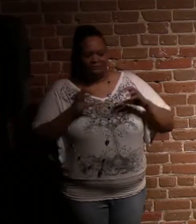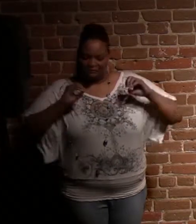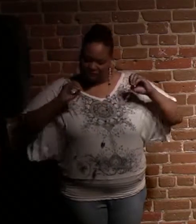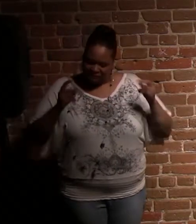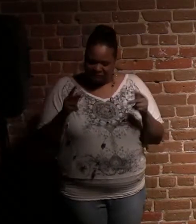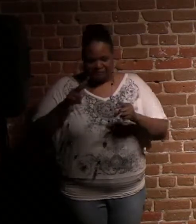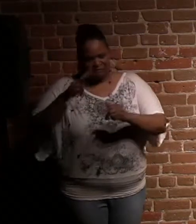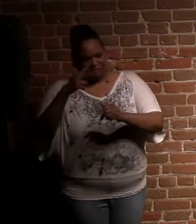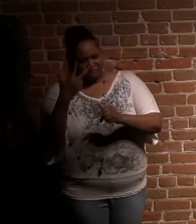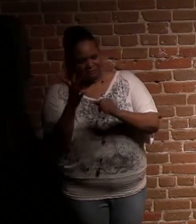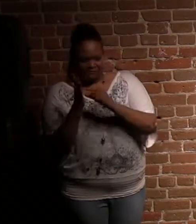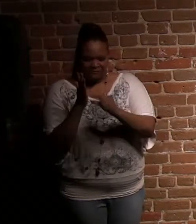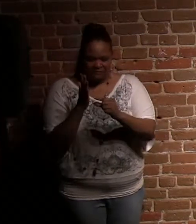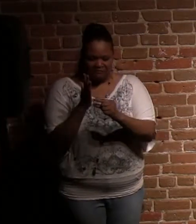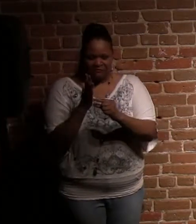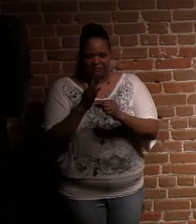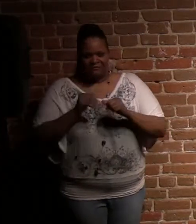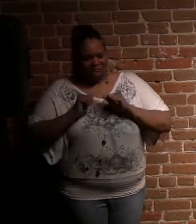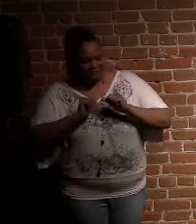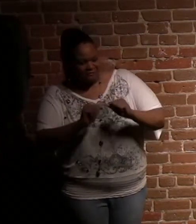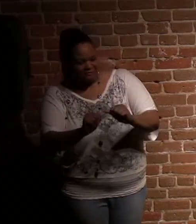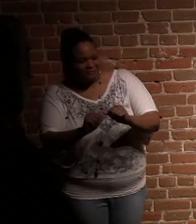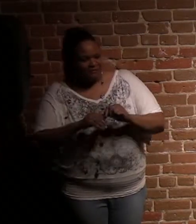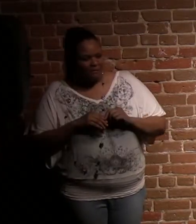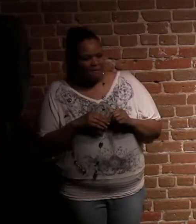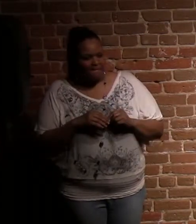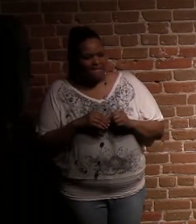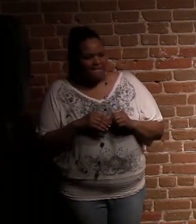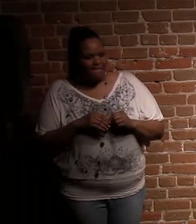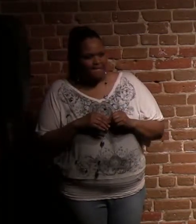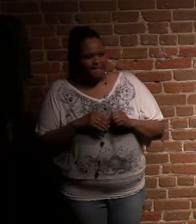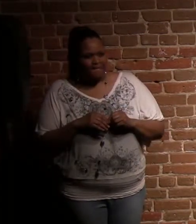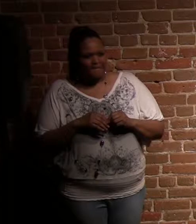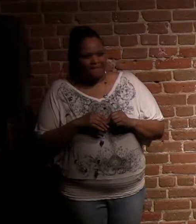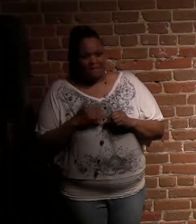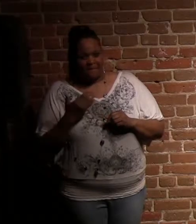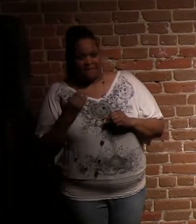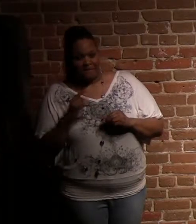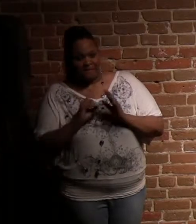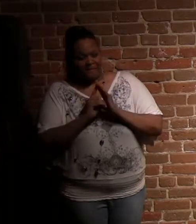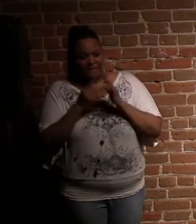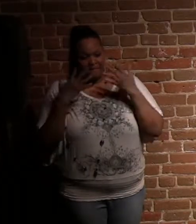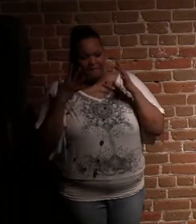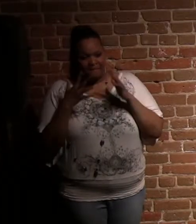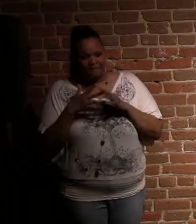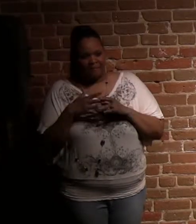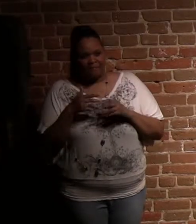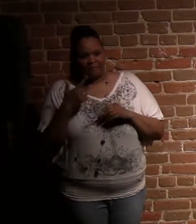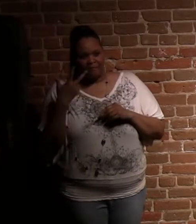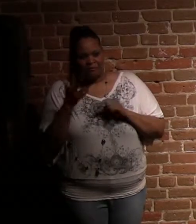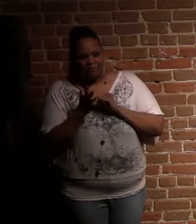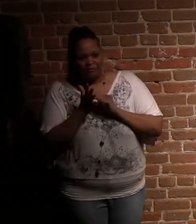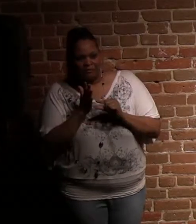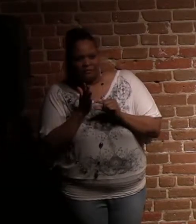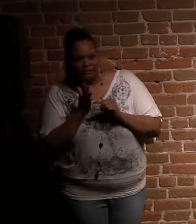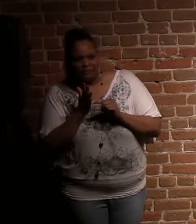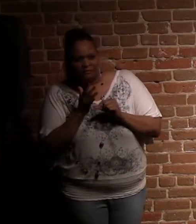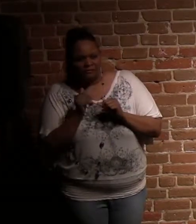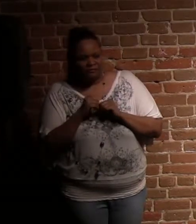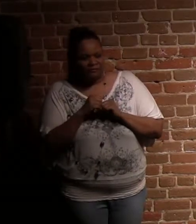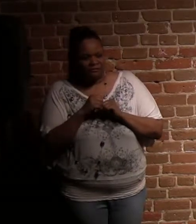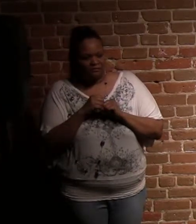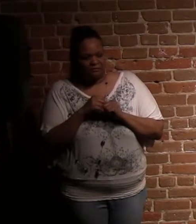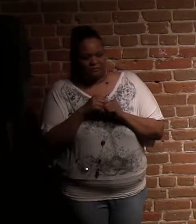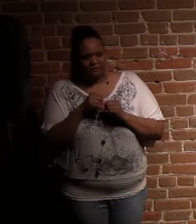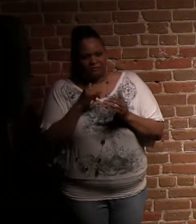third verse. I gotta keep going. I got 15 minutes. Third verse.